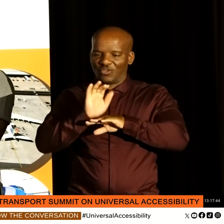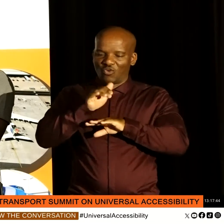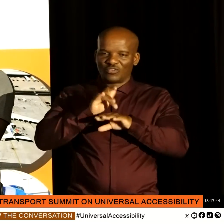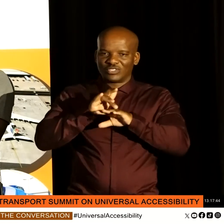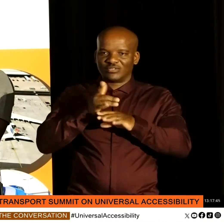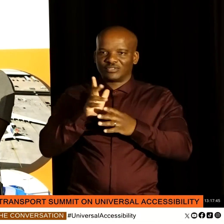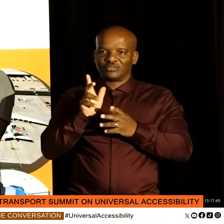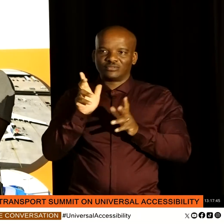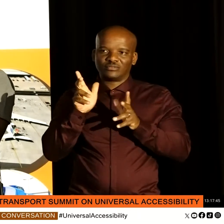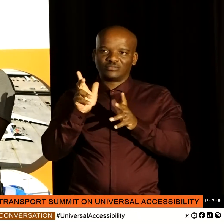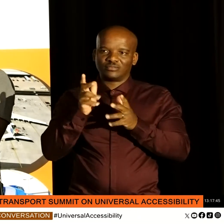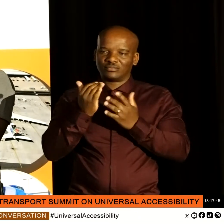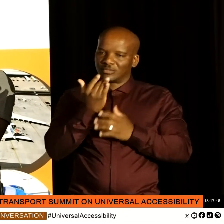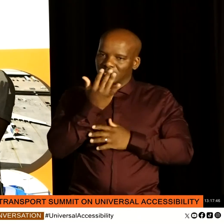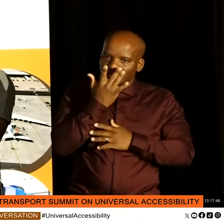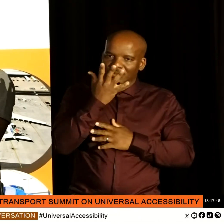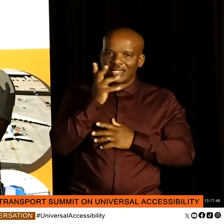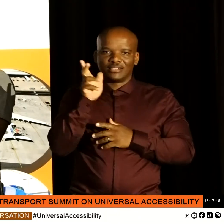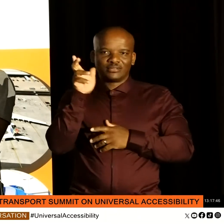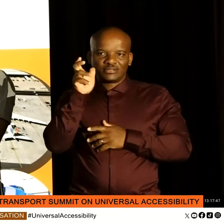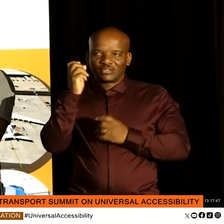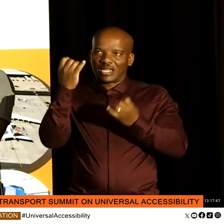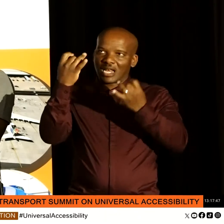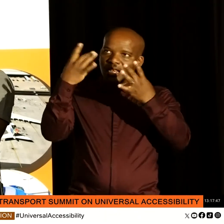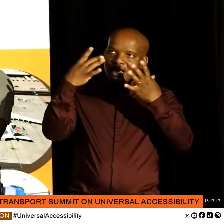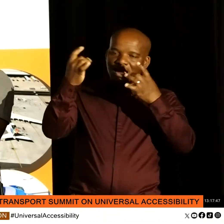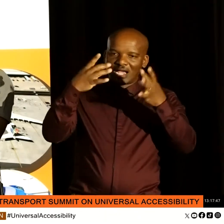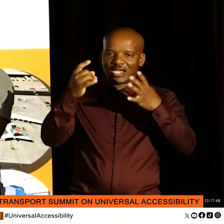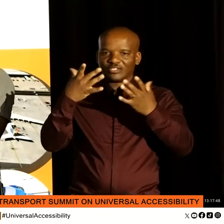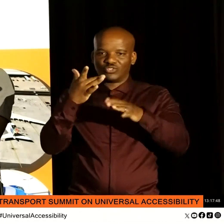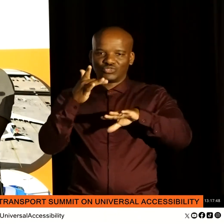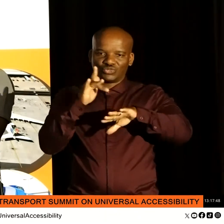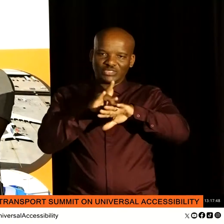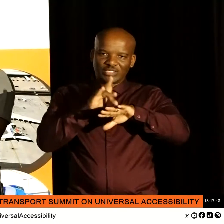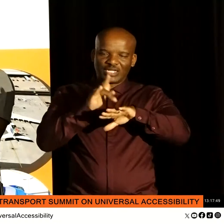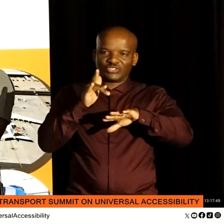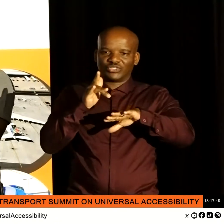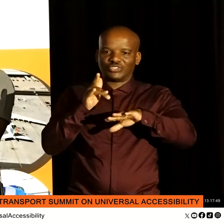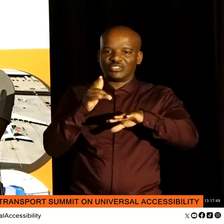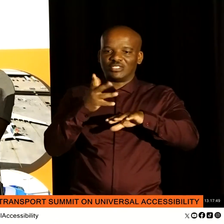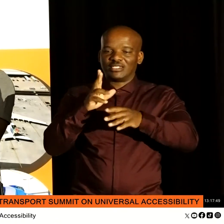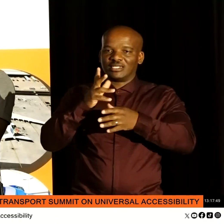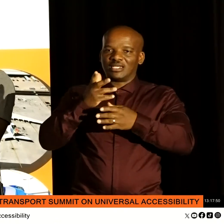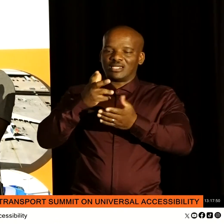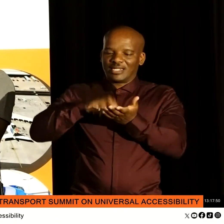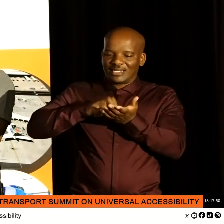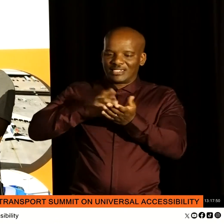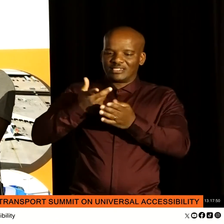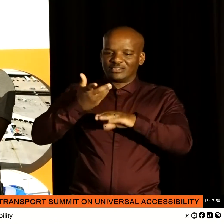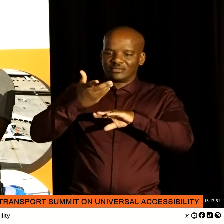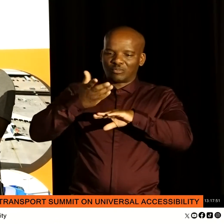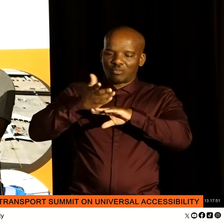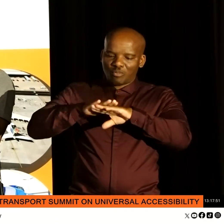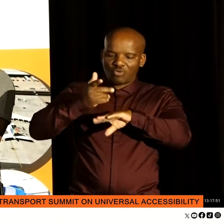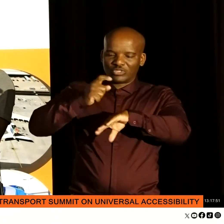to sound, smell, lights, taste, touch, and he needs extra time to process information, and he can have high